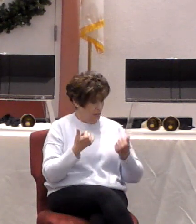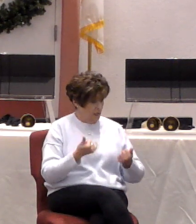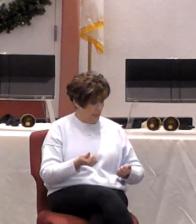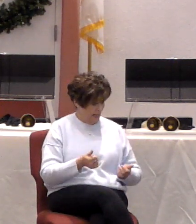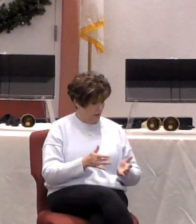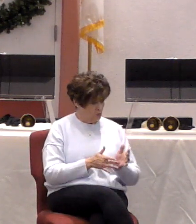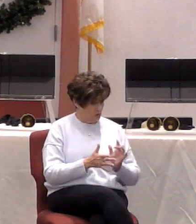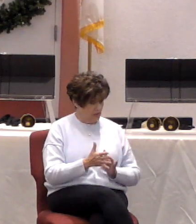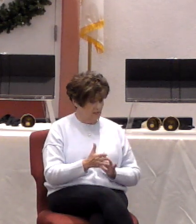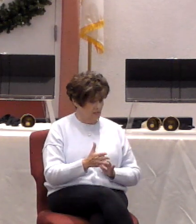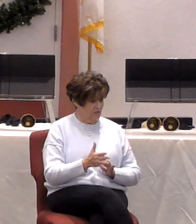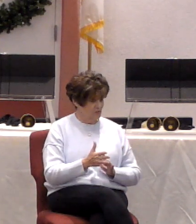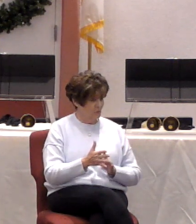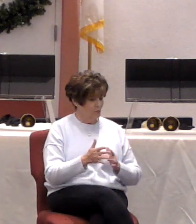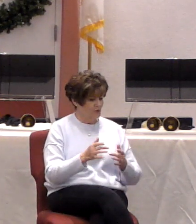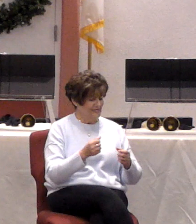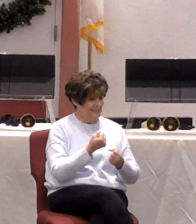If you want an interesting word study,